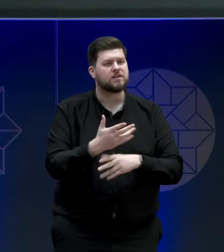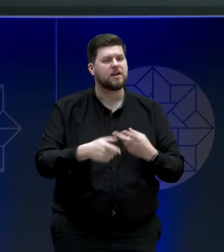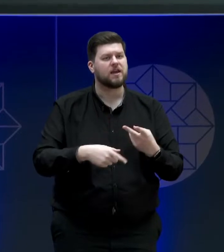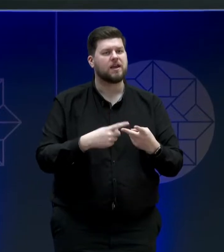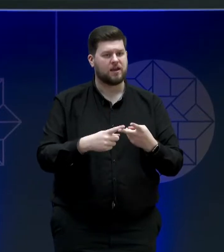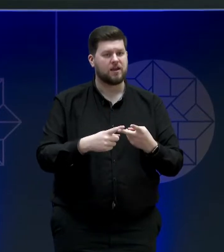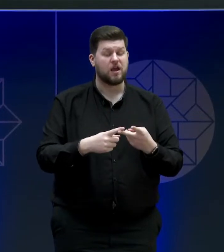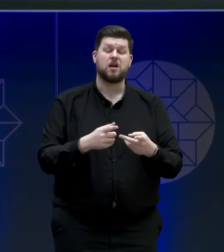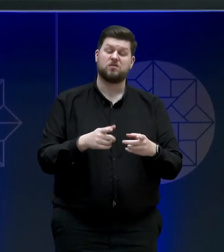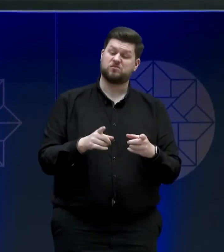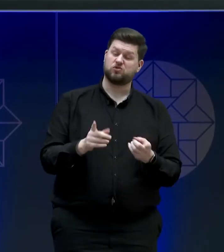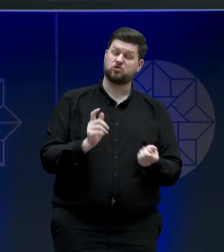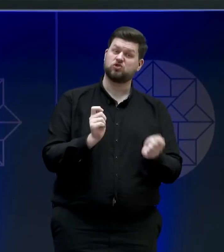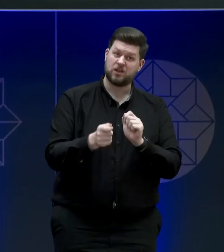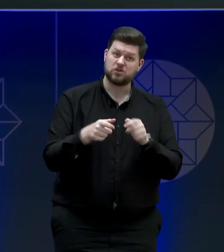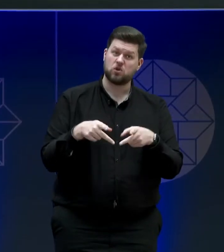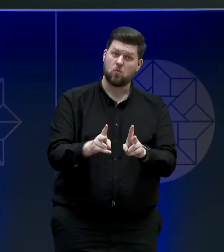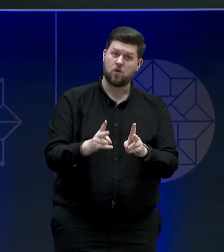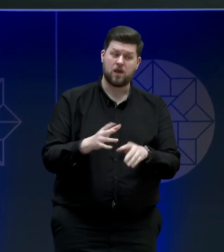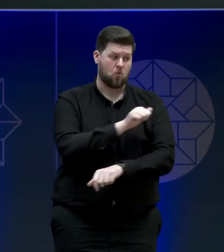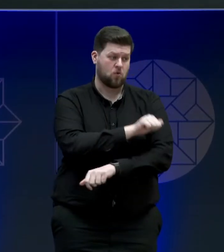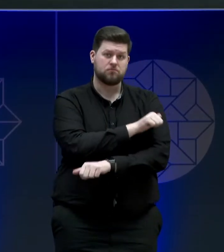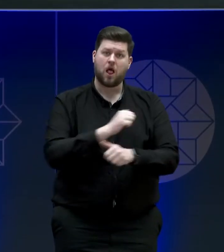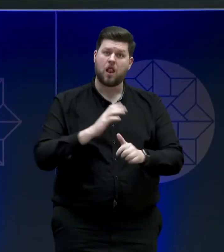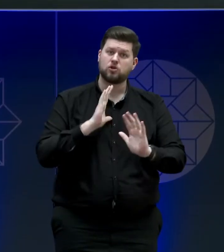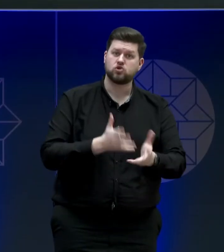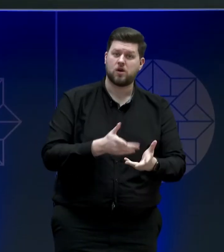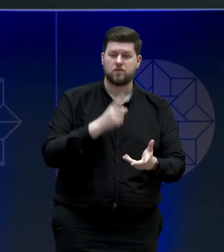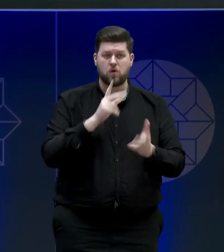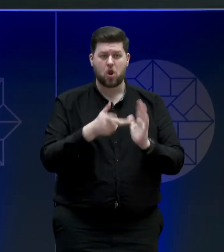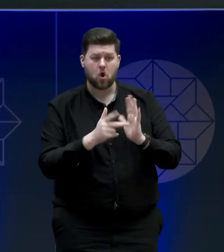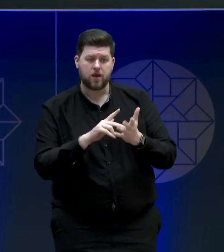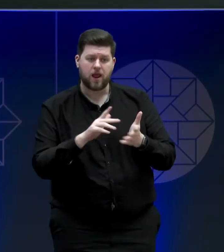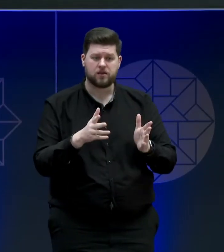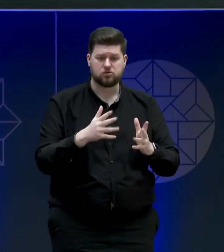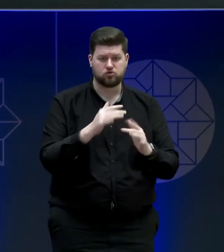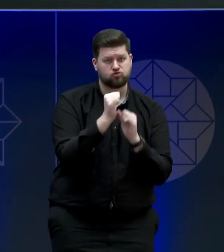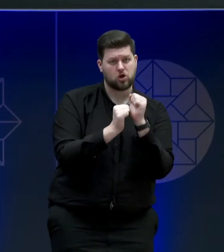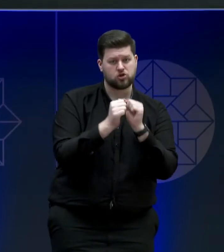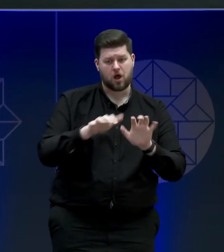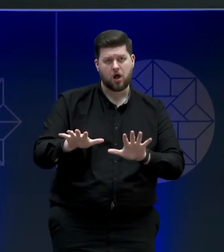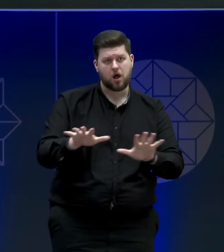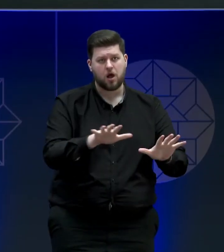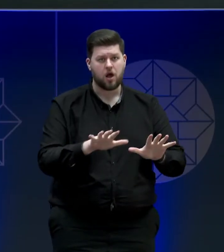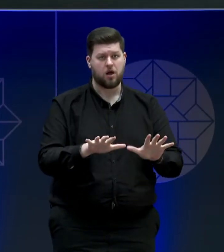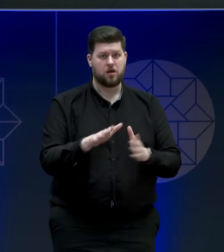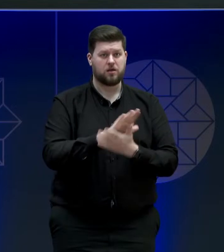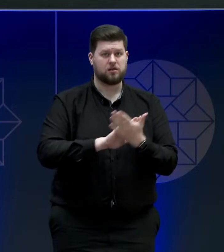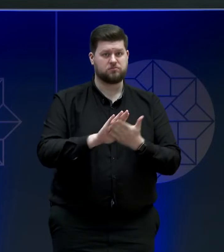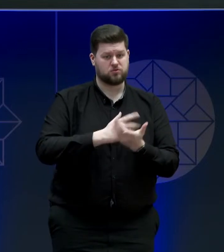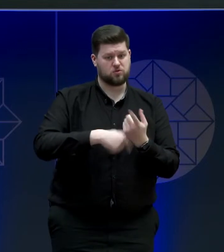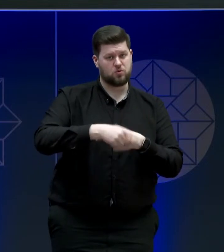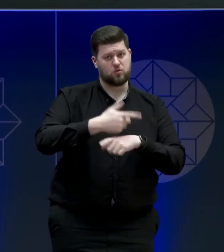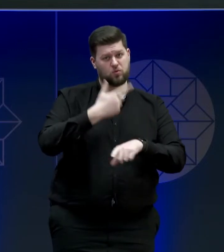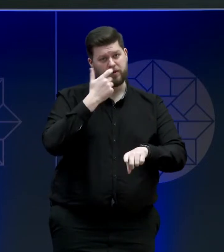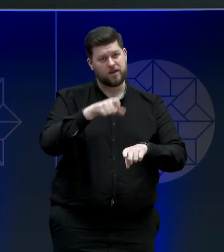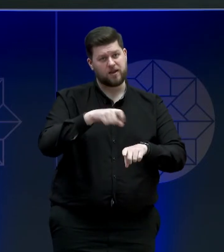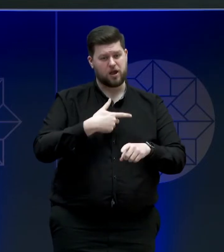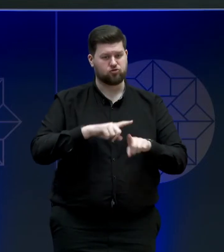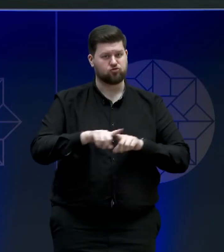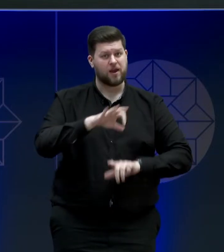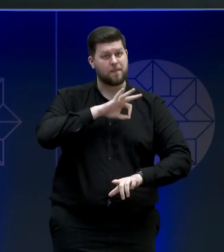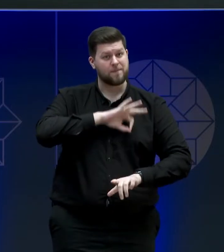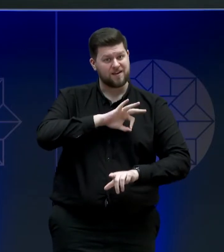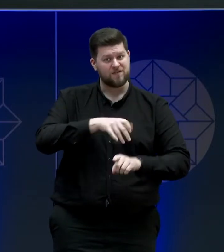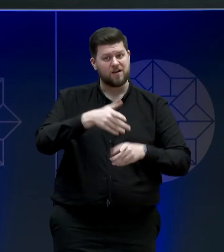the way in which hospital services are organised and structured so that we can reap the rewards